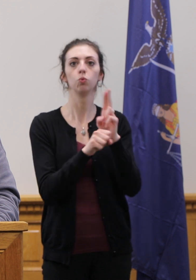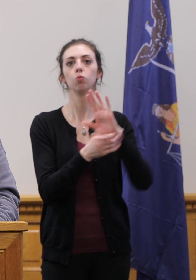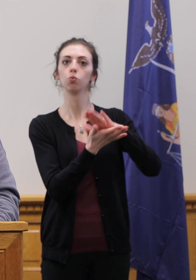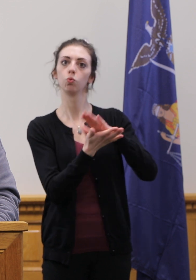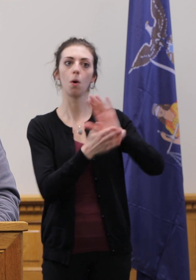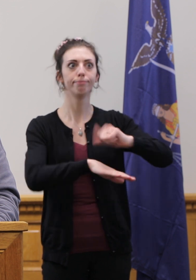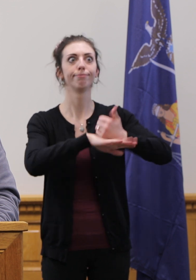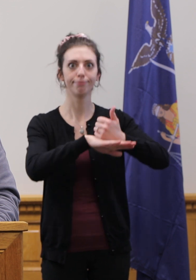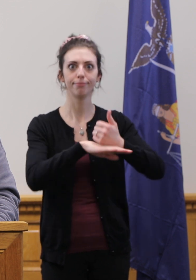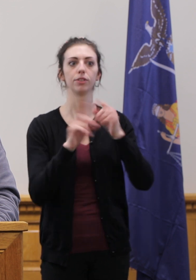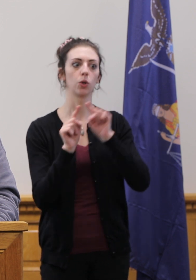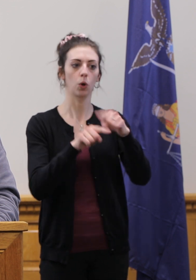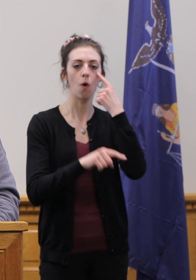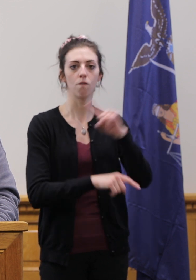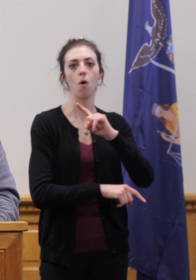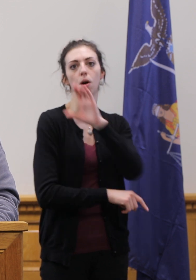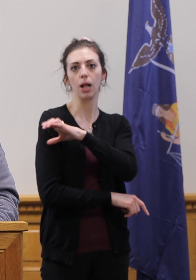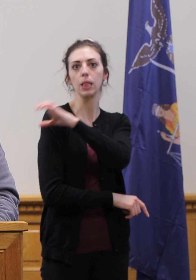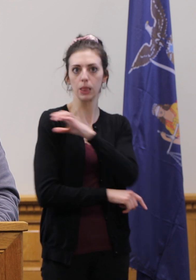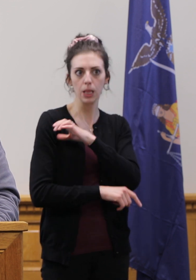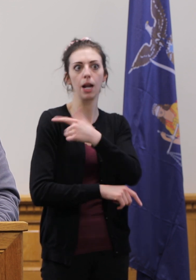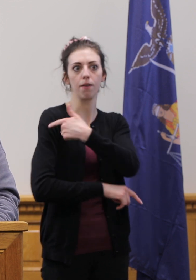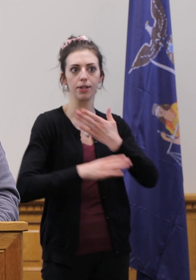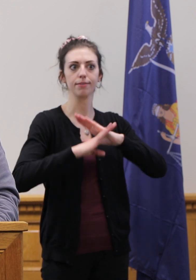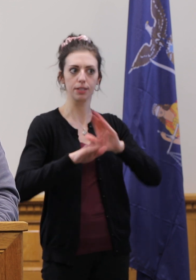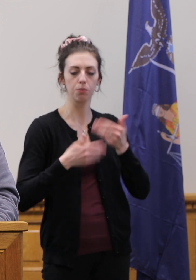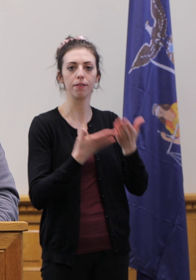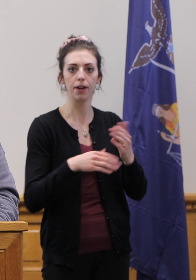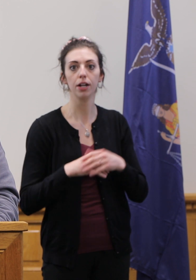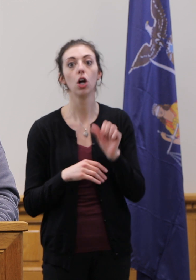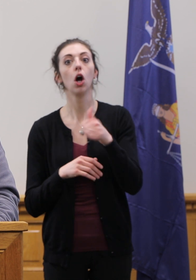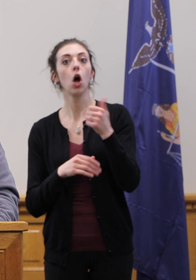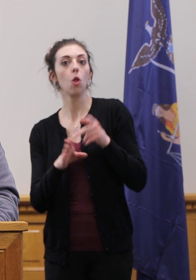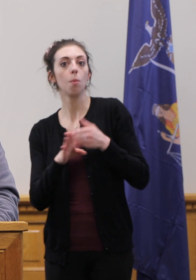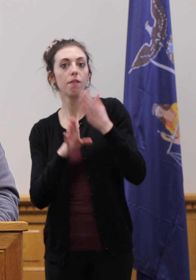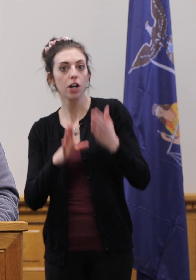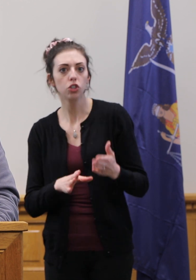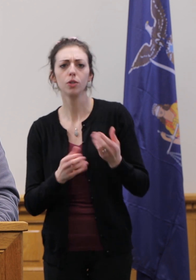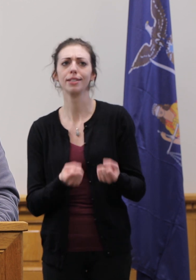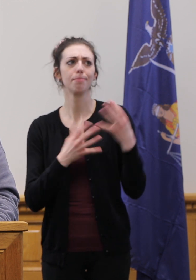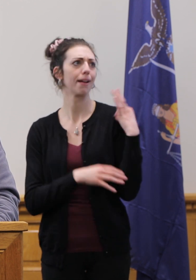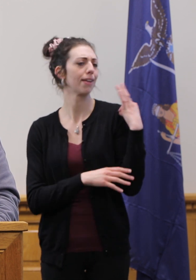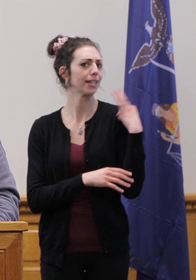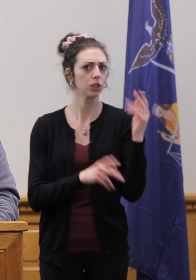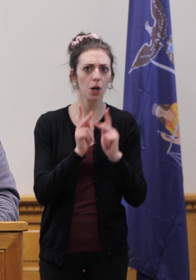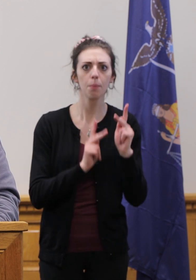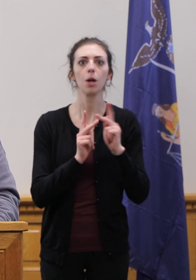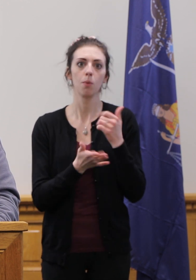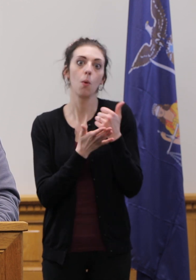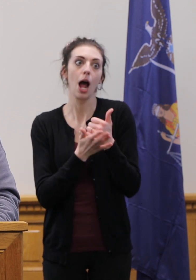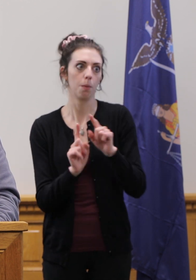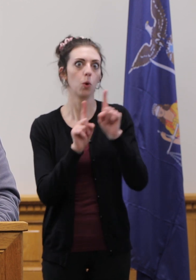mass vaccine clinics, medical professionals, other Department of County government, and countless volunteers who help at the